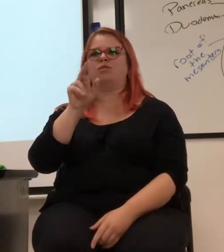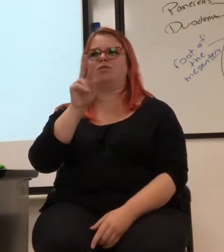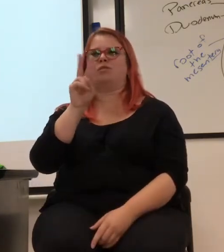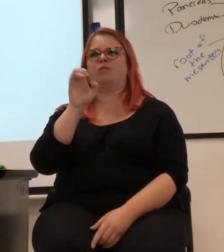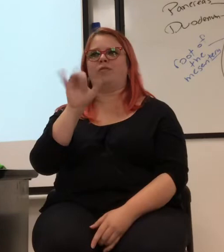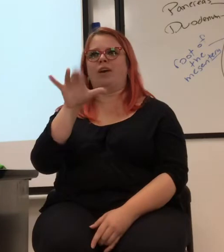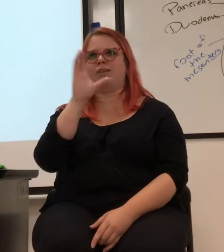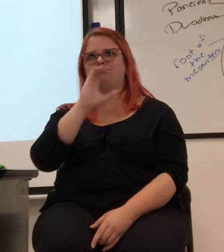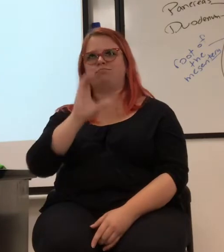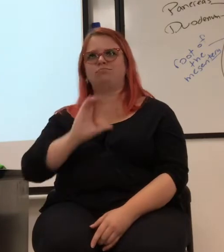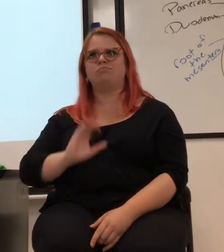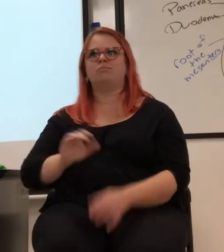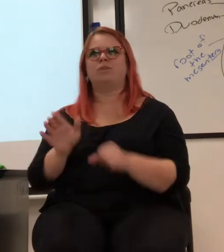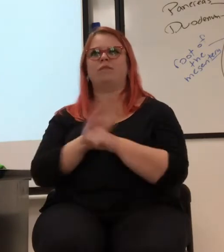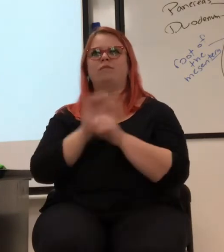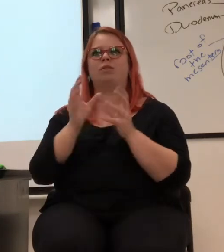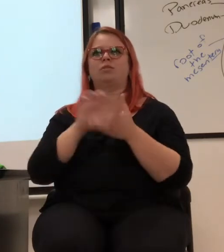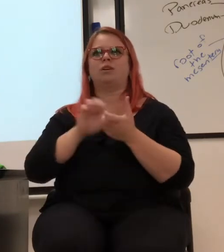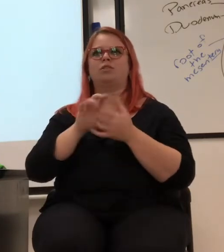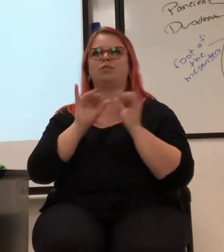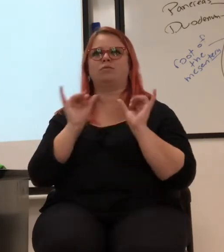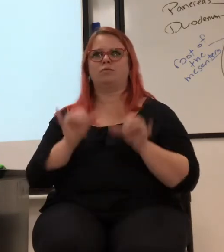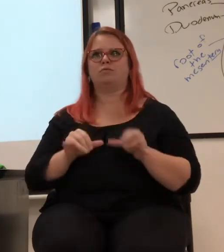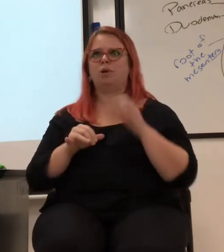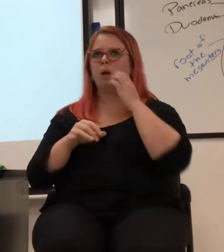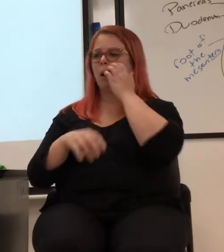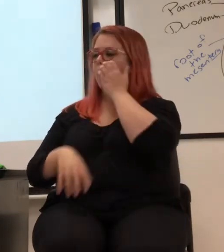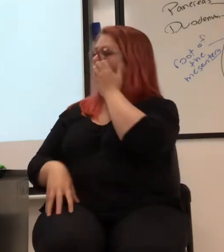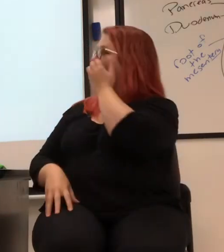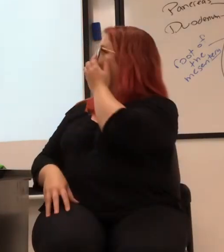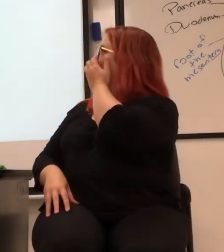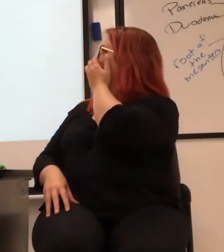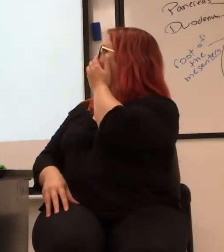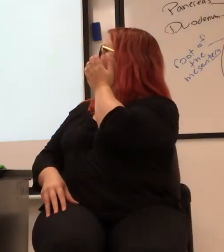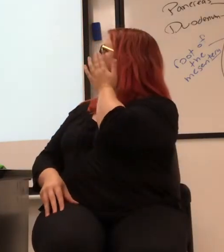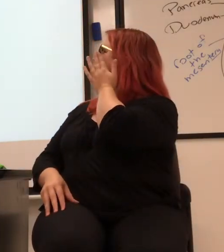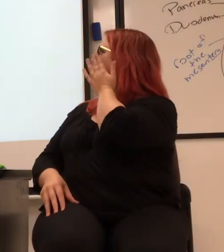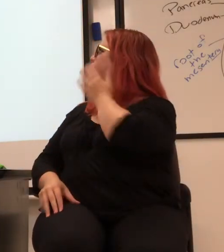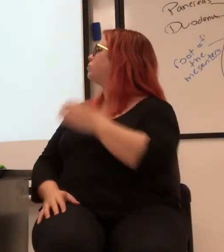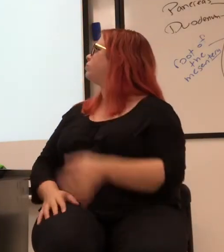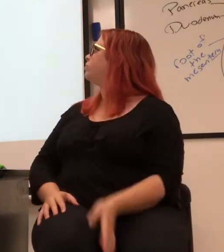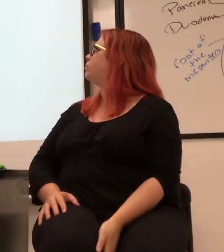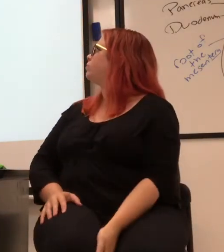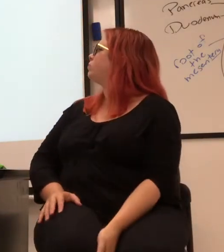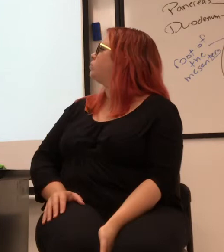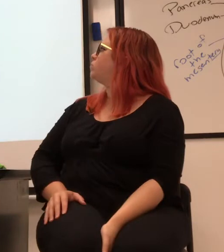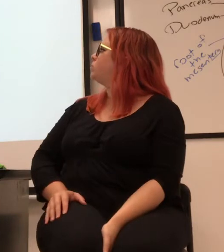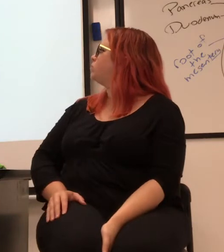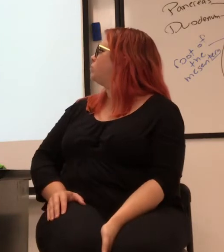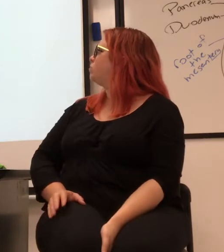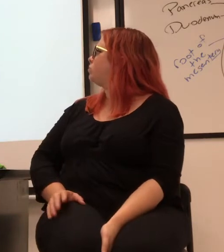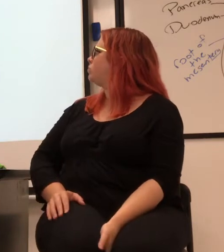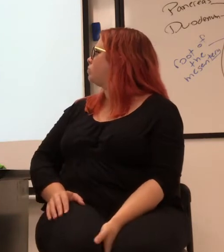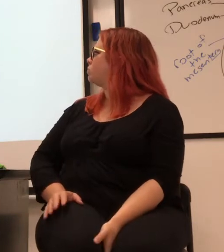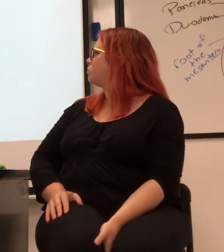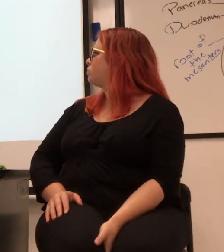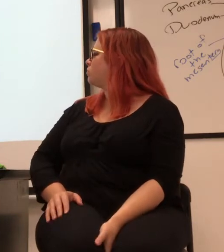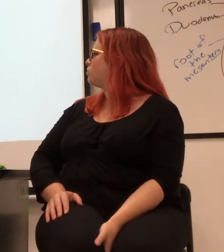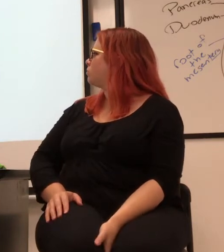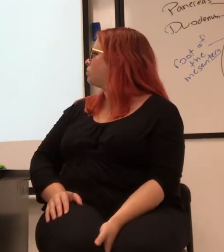anus, oral cavity, esophagus, stomach, duodenum, liver, pancreas, small and large intestine.